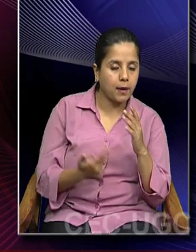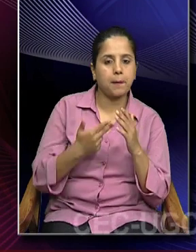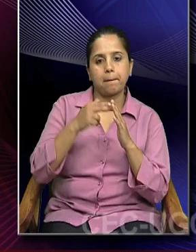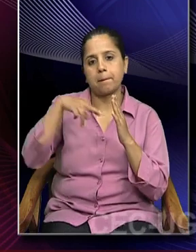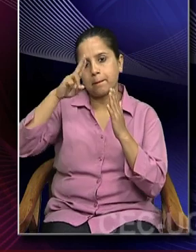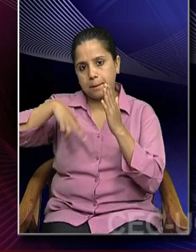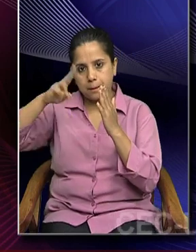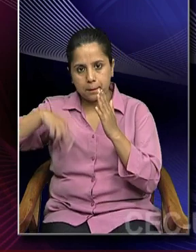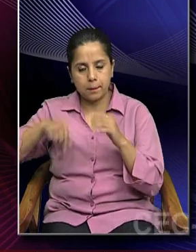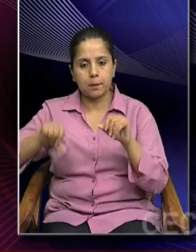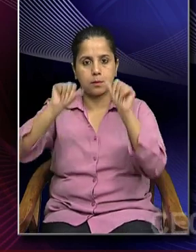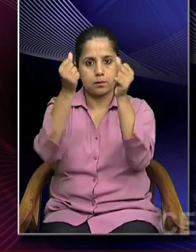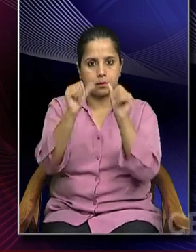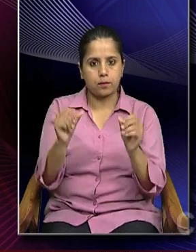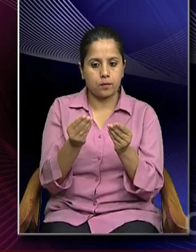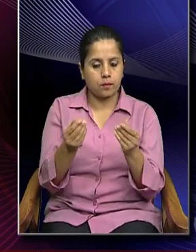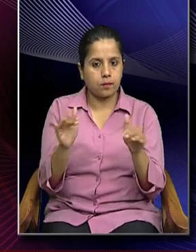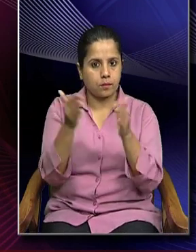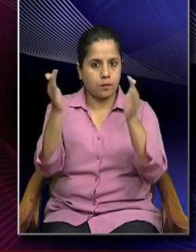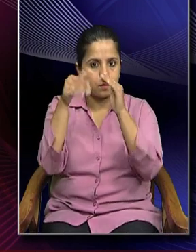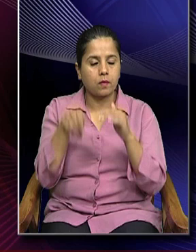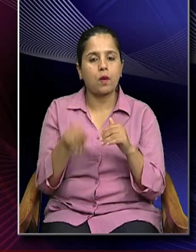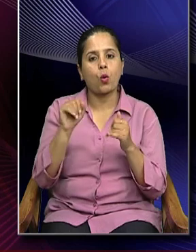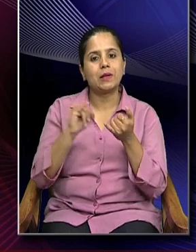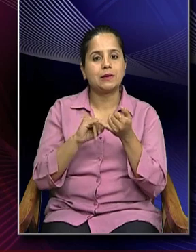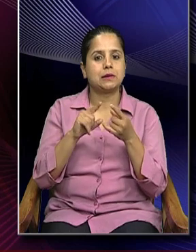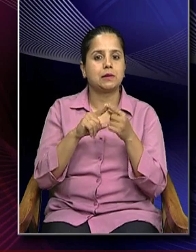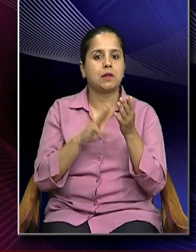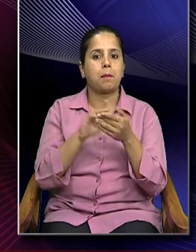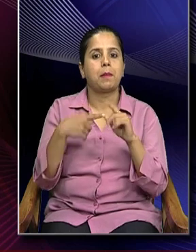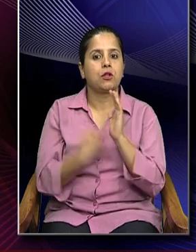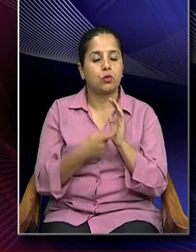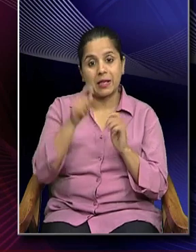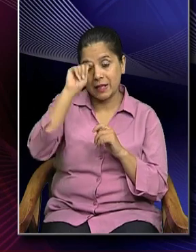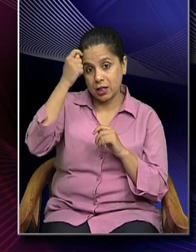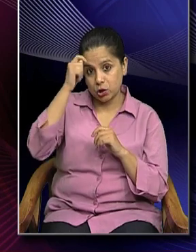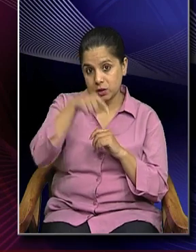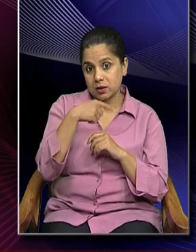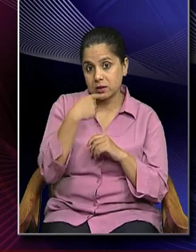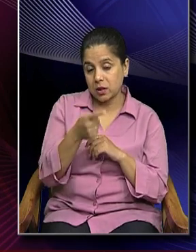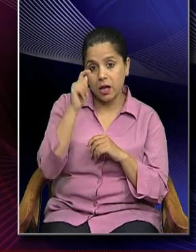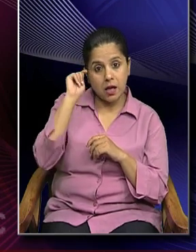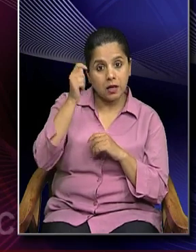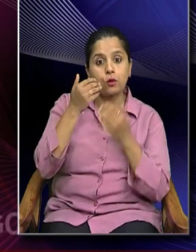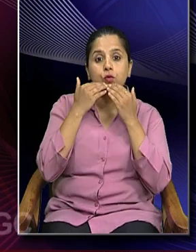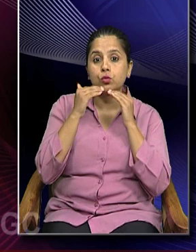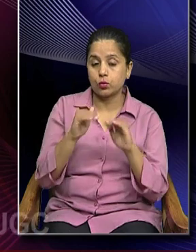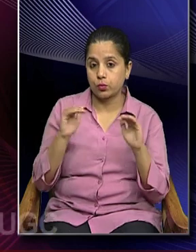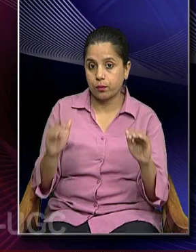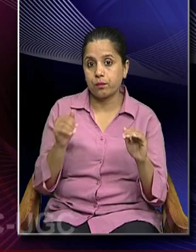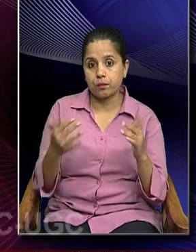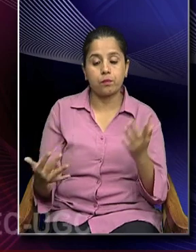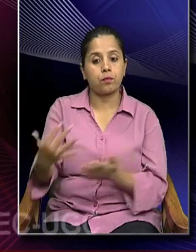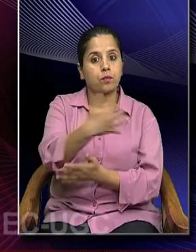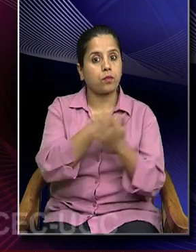sculptures completed during the semester. In the English students compile